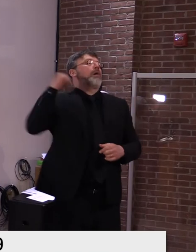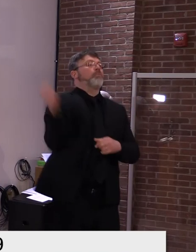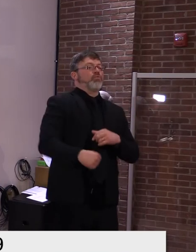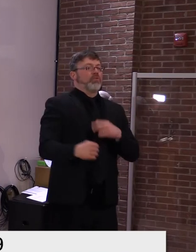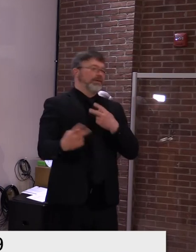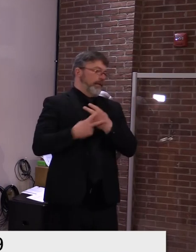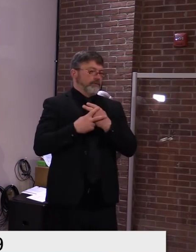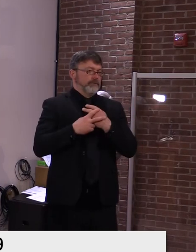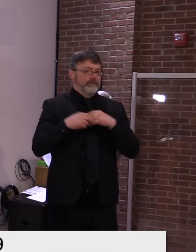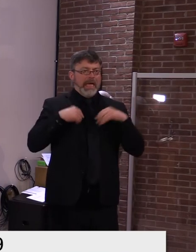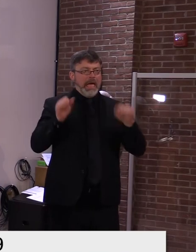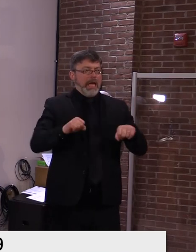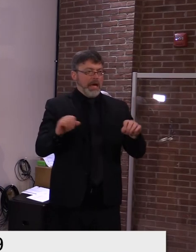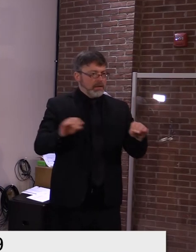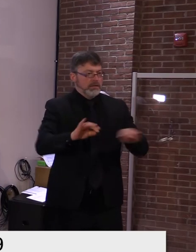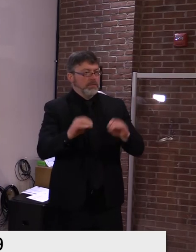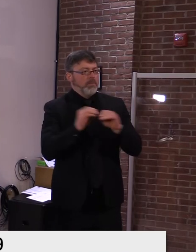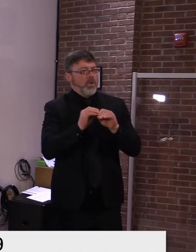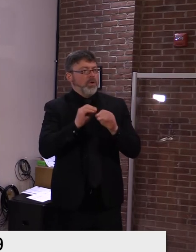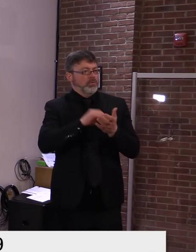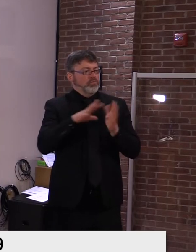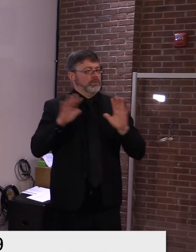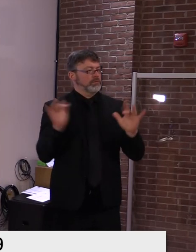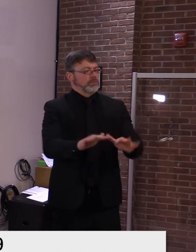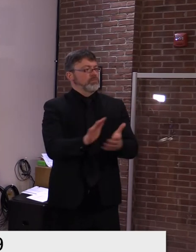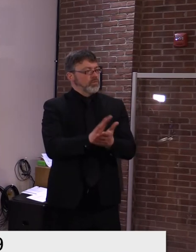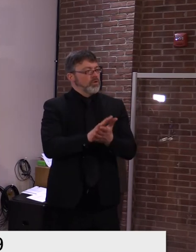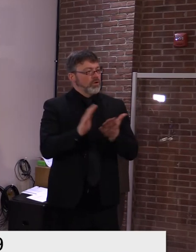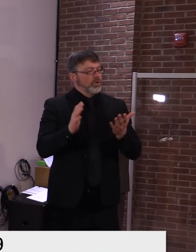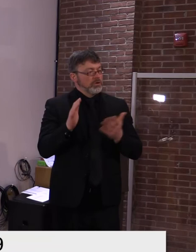instruction. Secretary French?